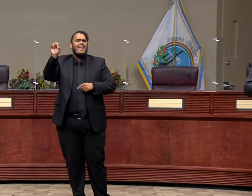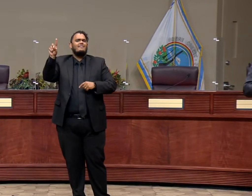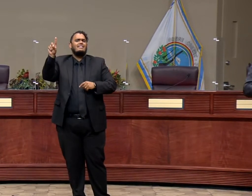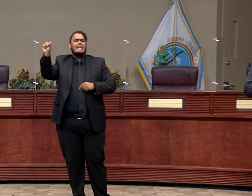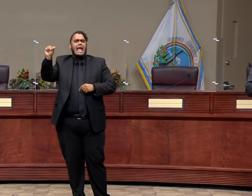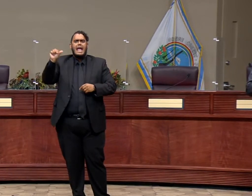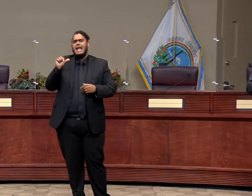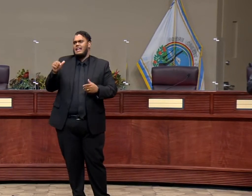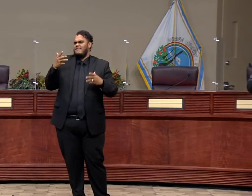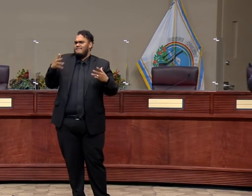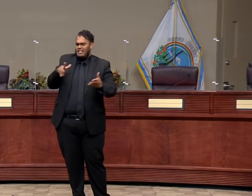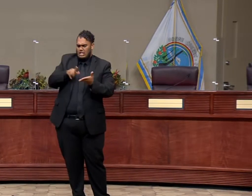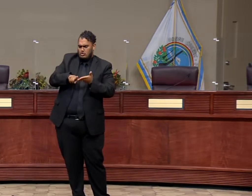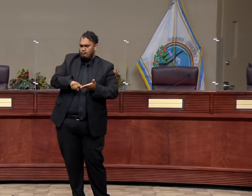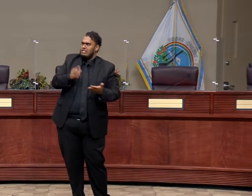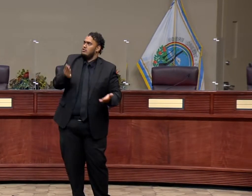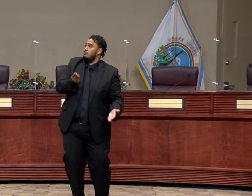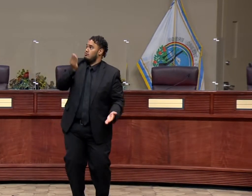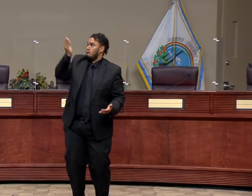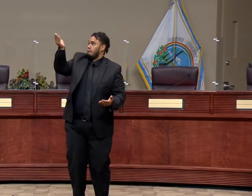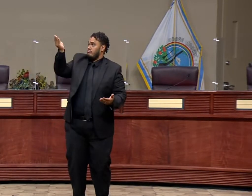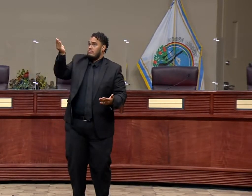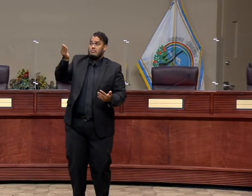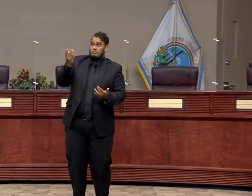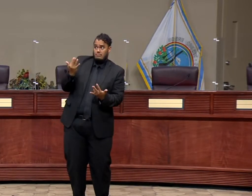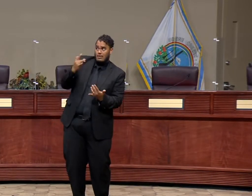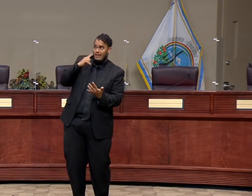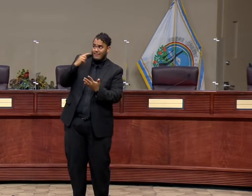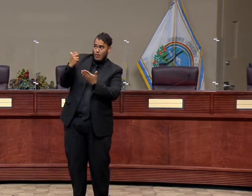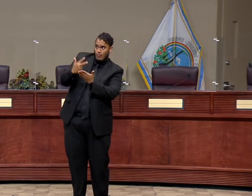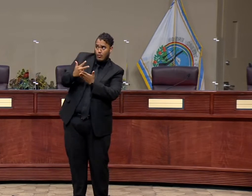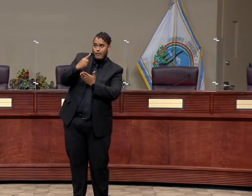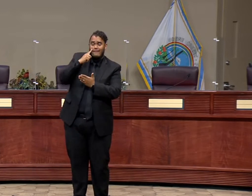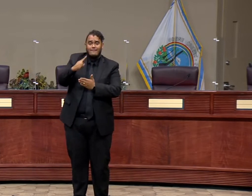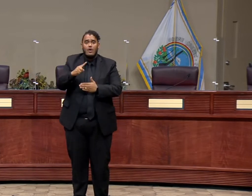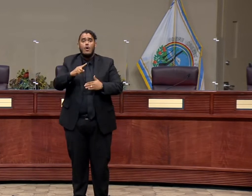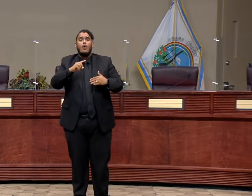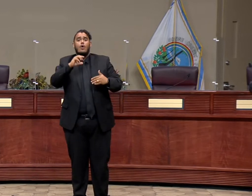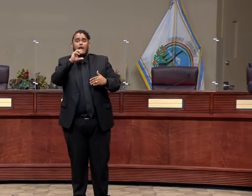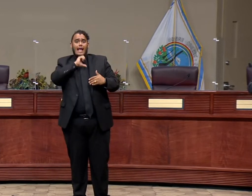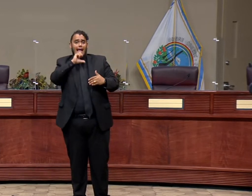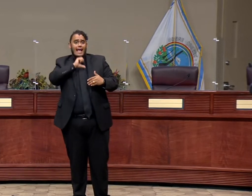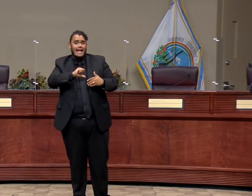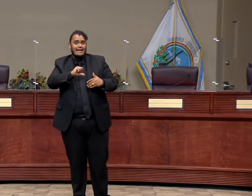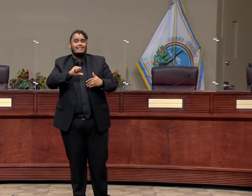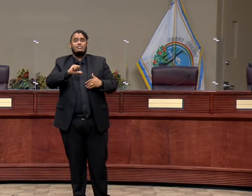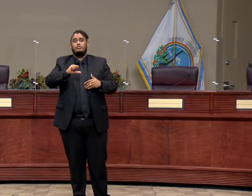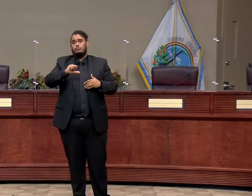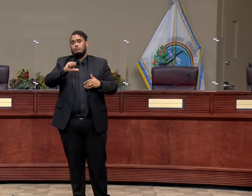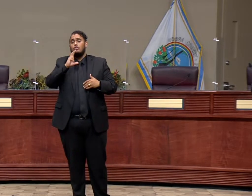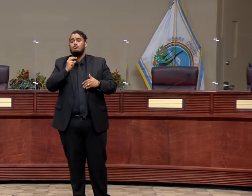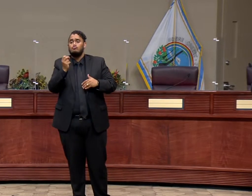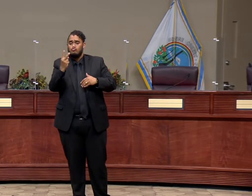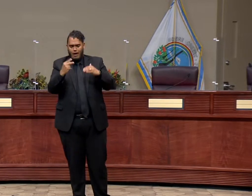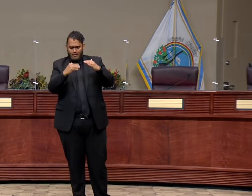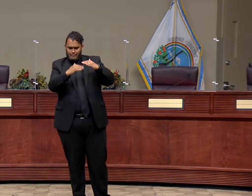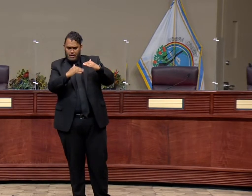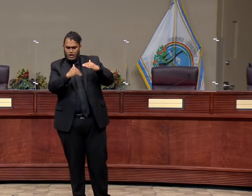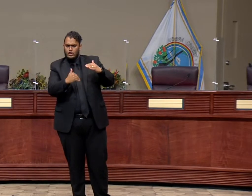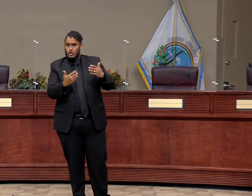of making the vaccine available for the younger patients, if you will, for the younger generation.